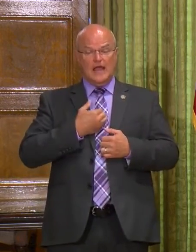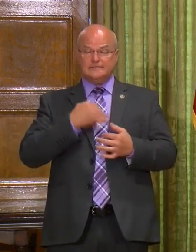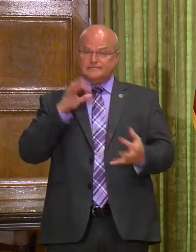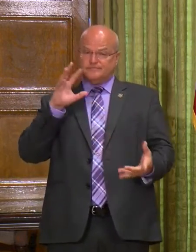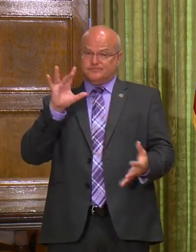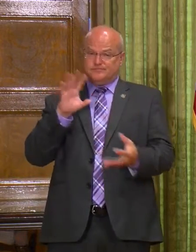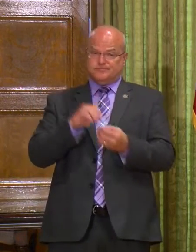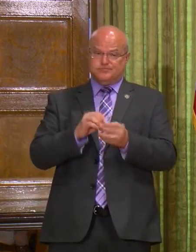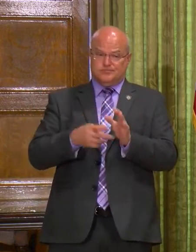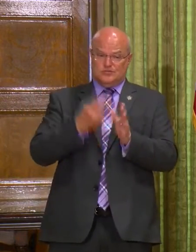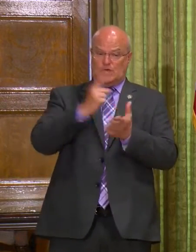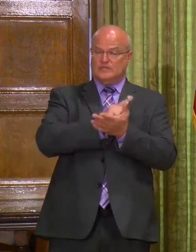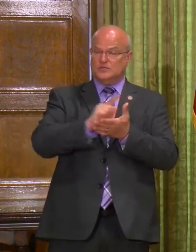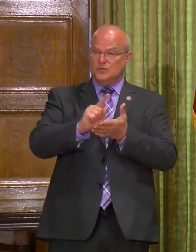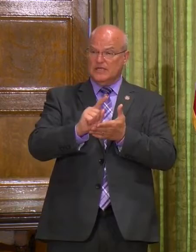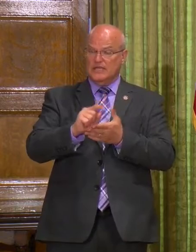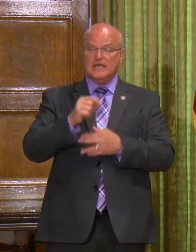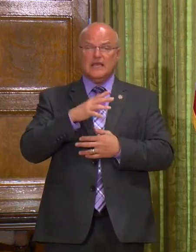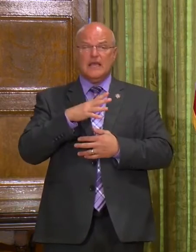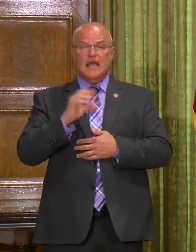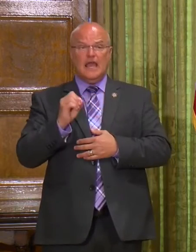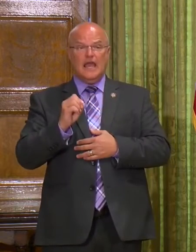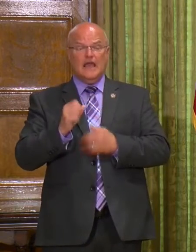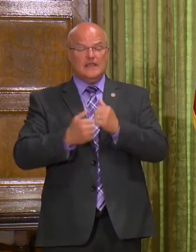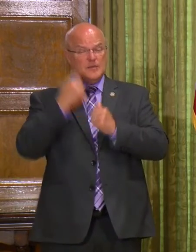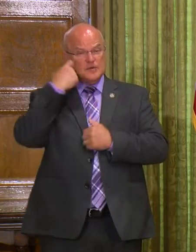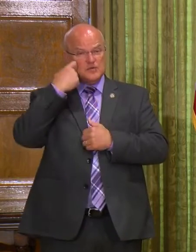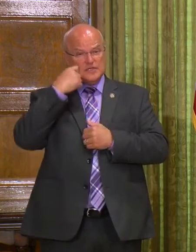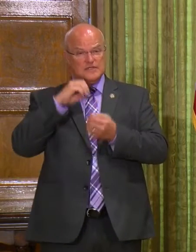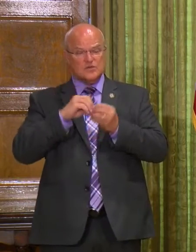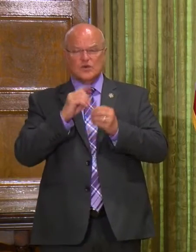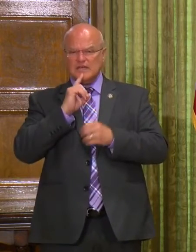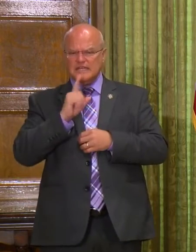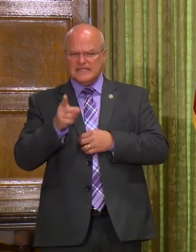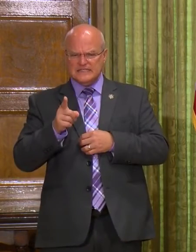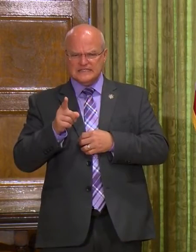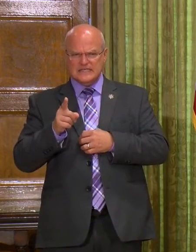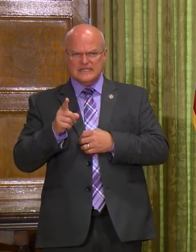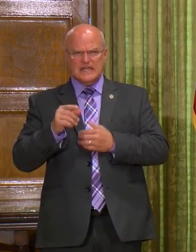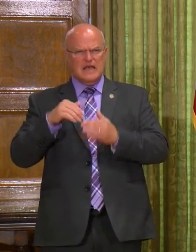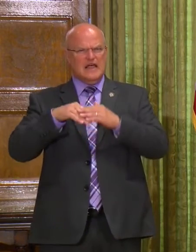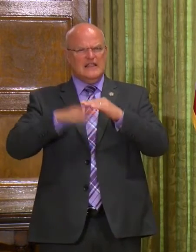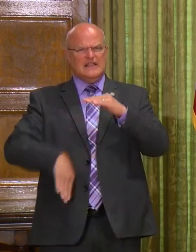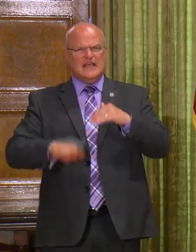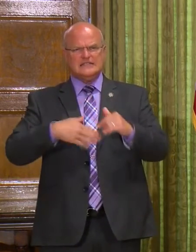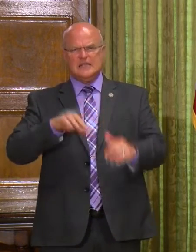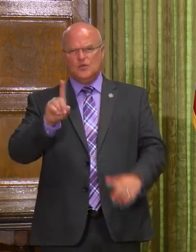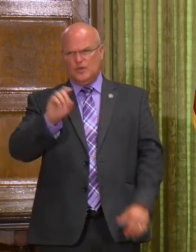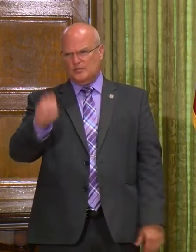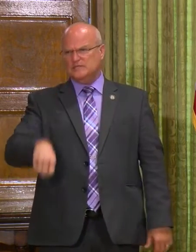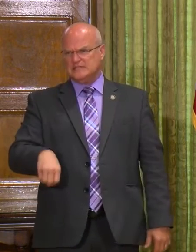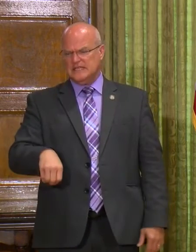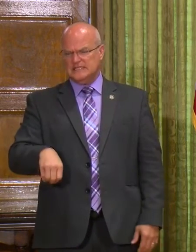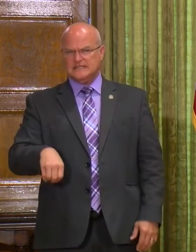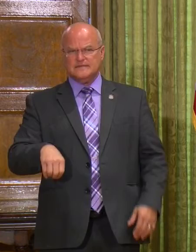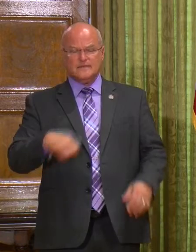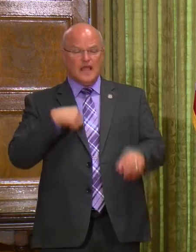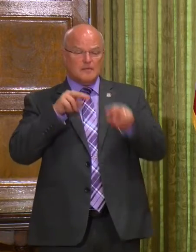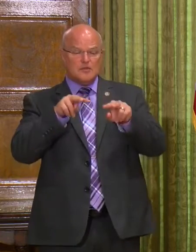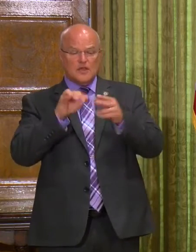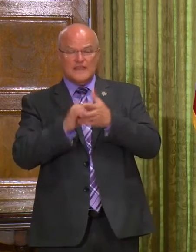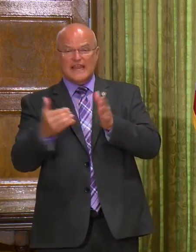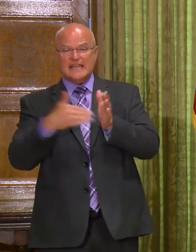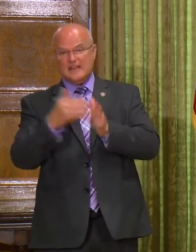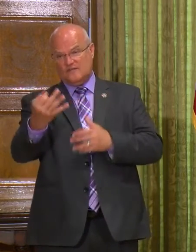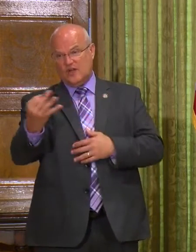tabulating that twice a week, and the most recent one, it's been less than 1%. I'll be looking at